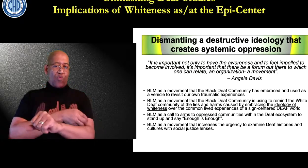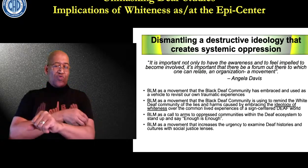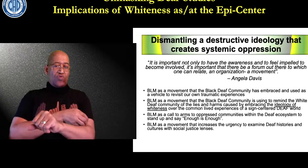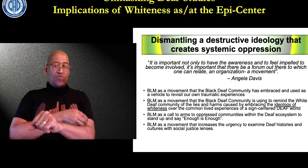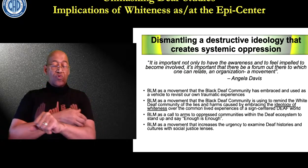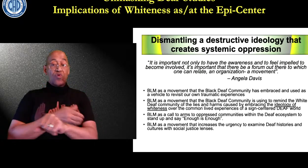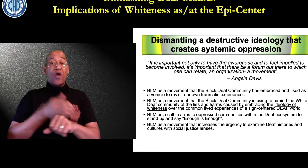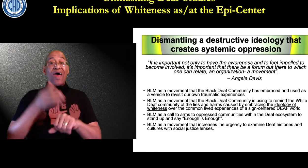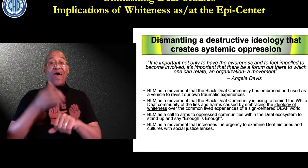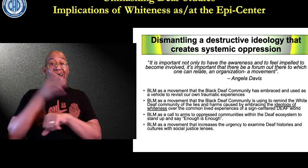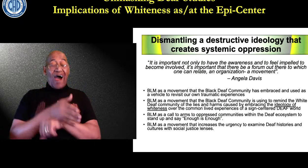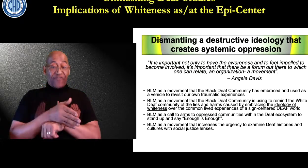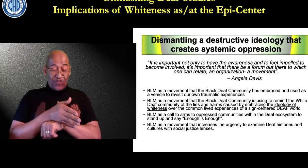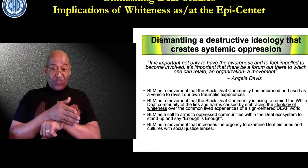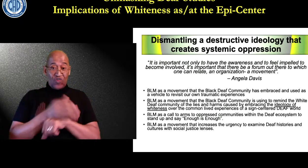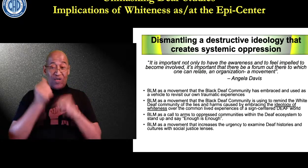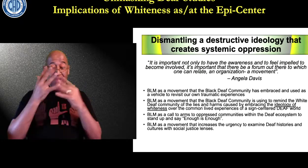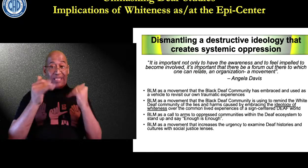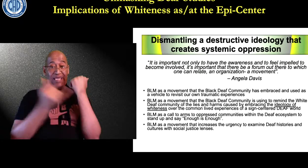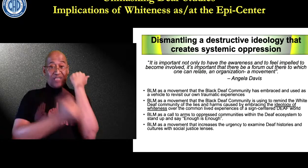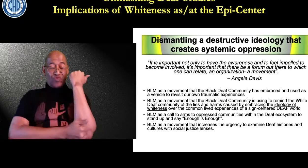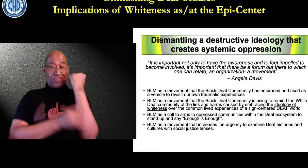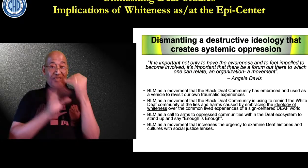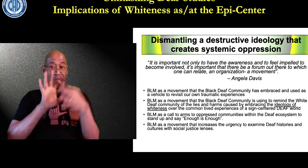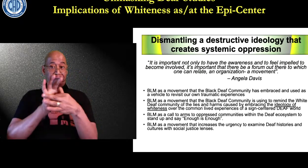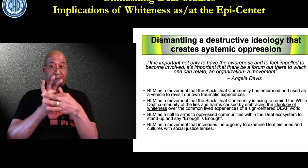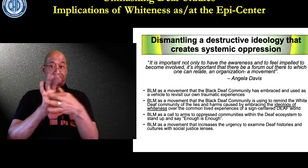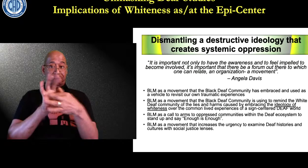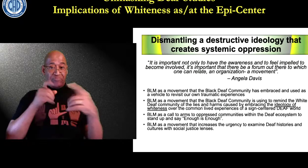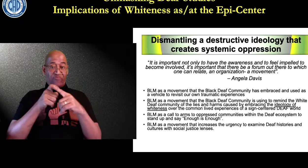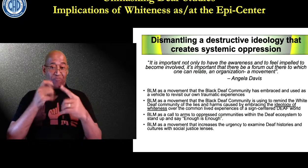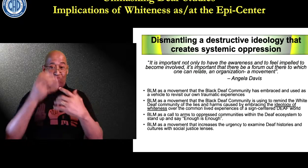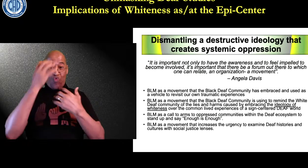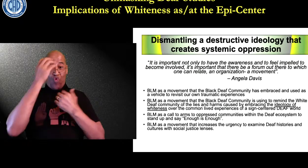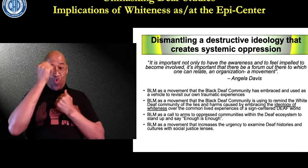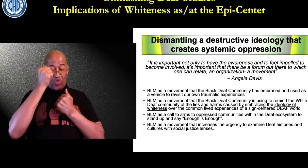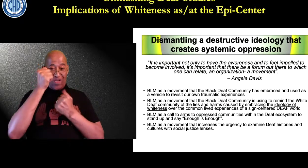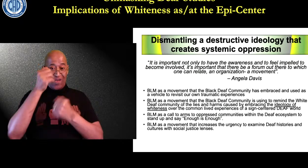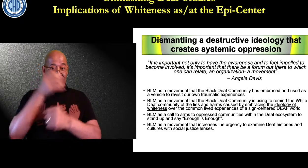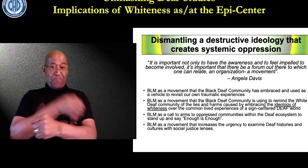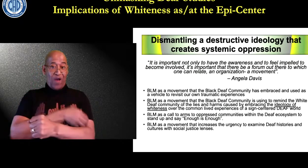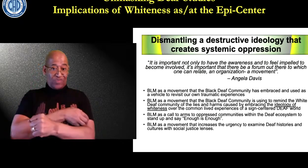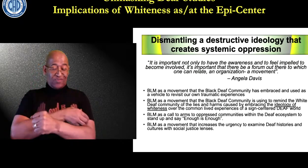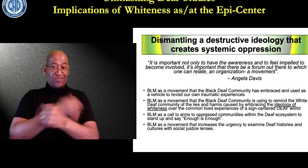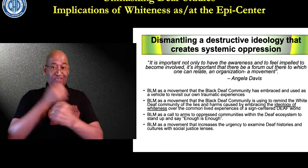Colonization was designed to continue with that power.